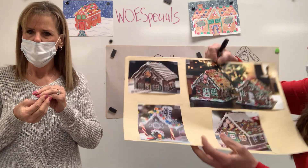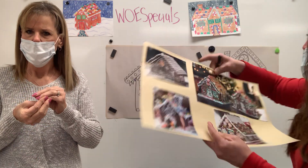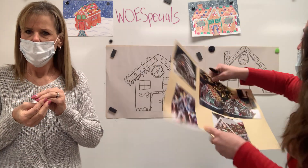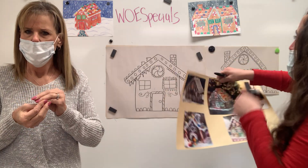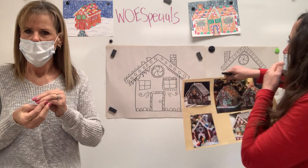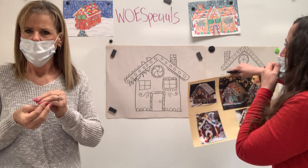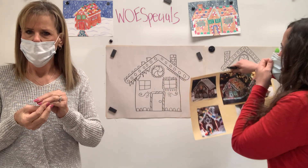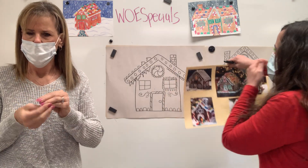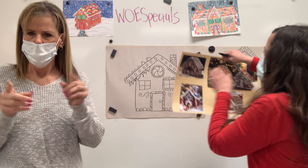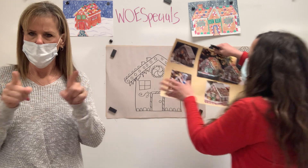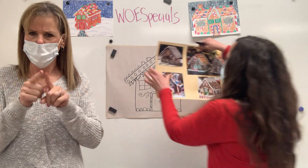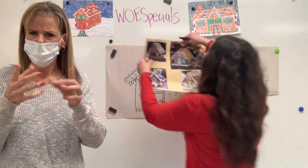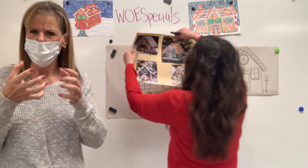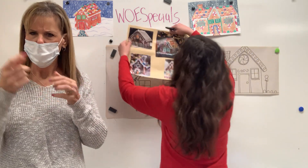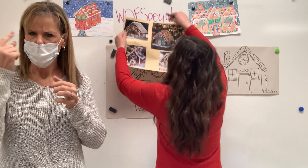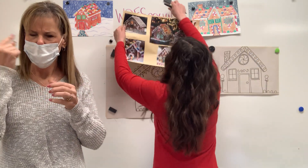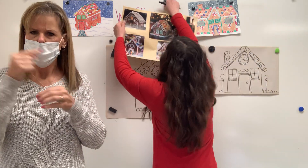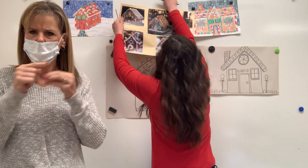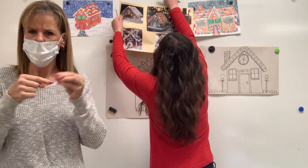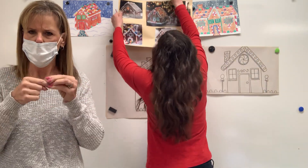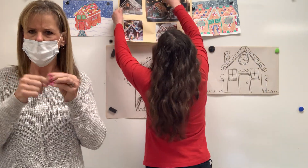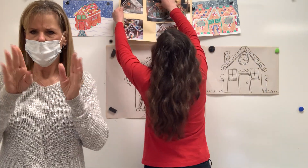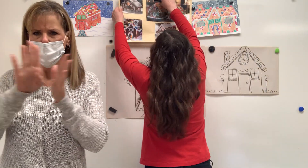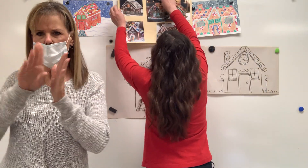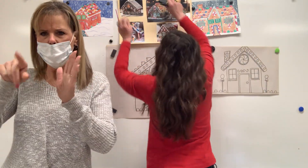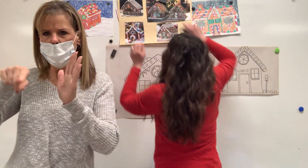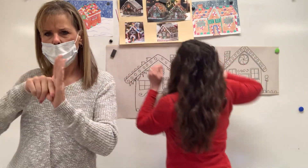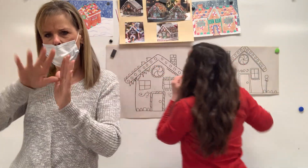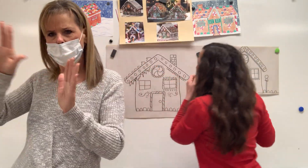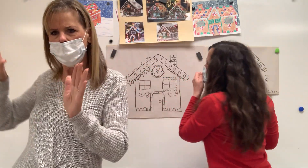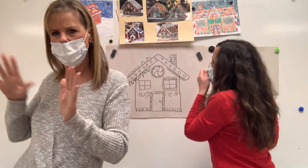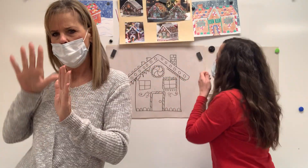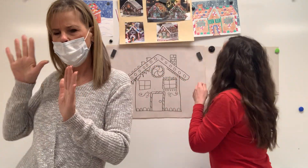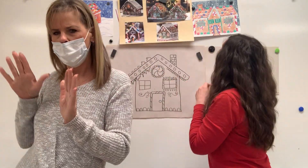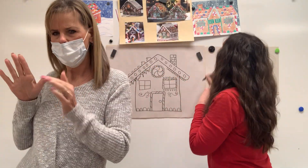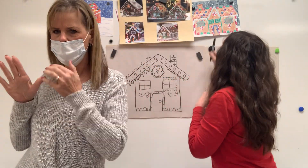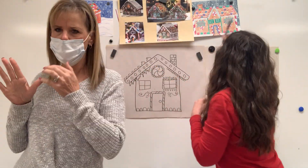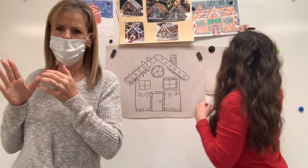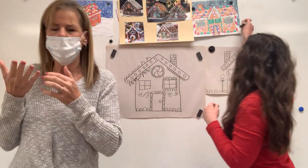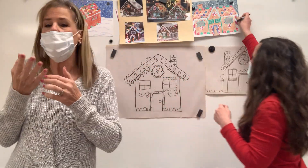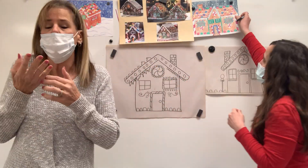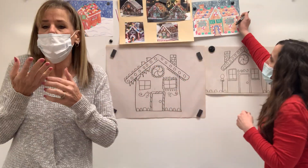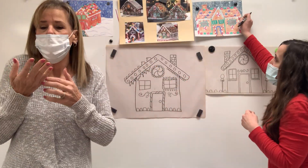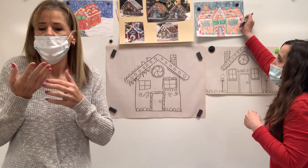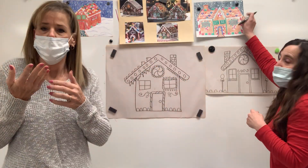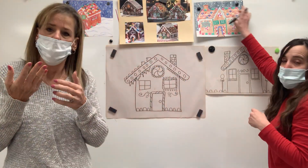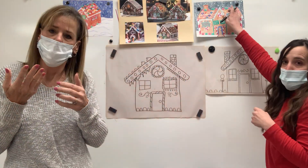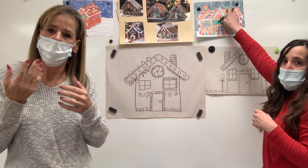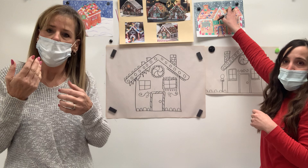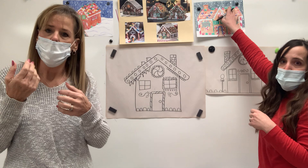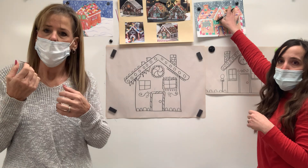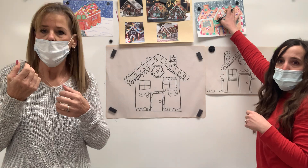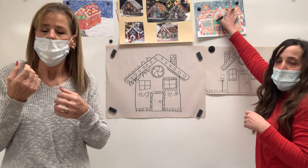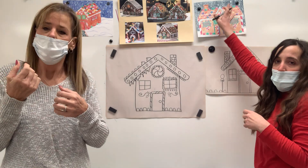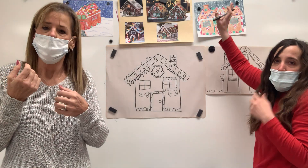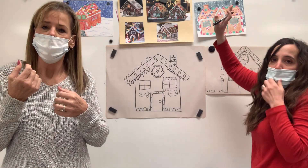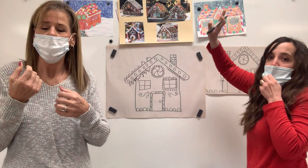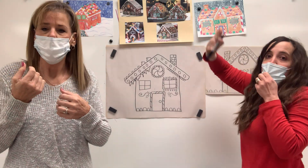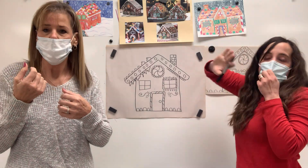I also want you to think about some background. You could certainly pretend like your gingerbread house is real, and you could put it out and